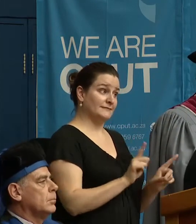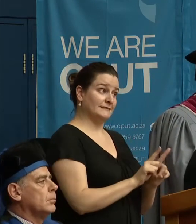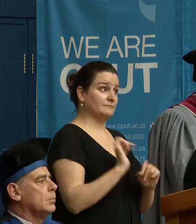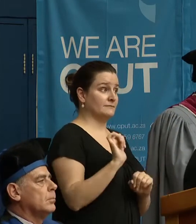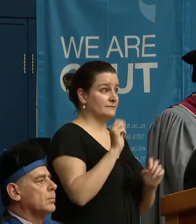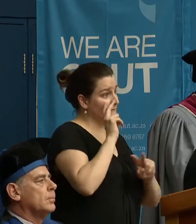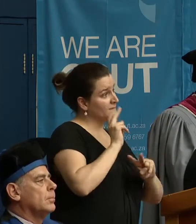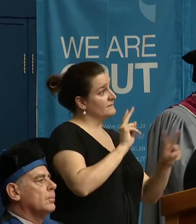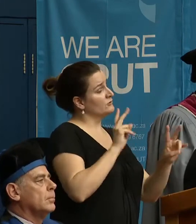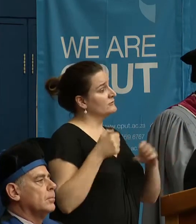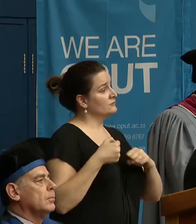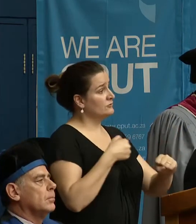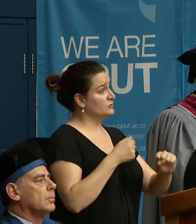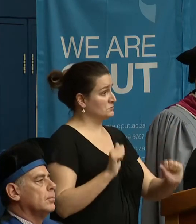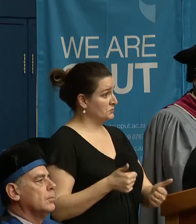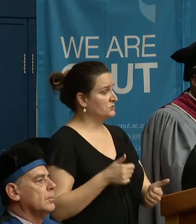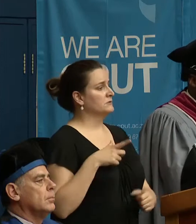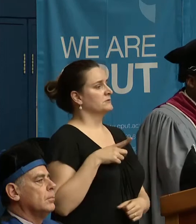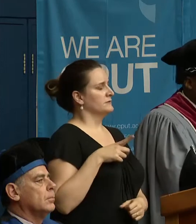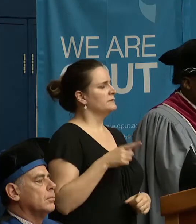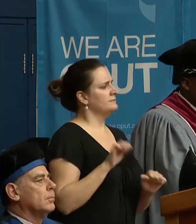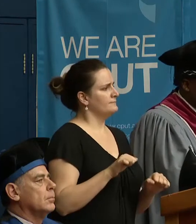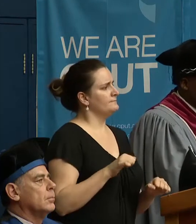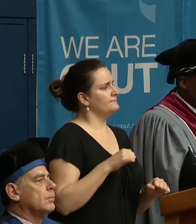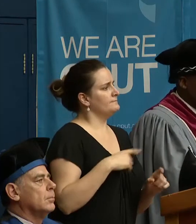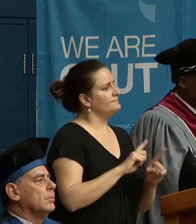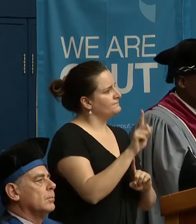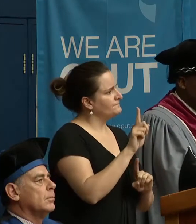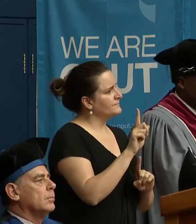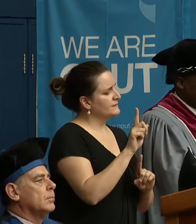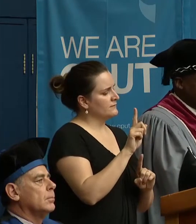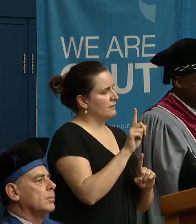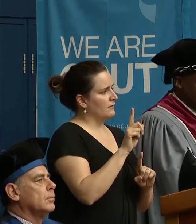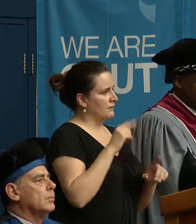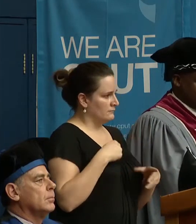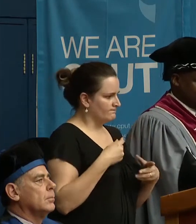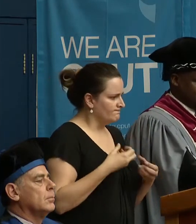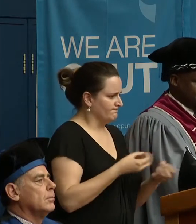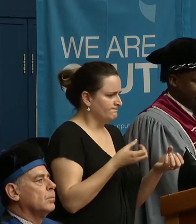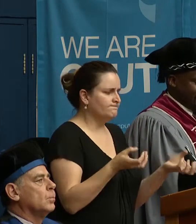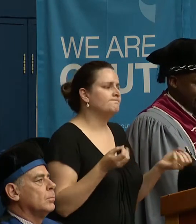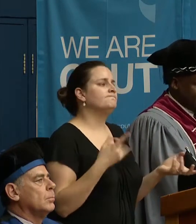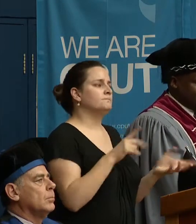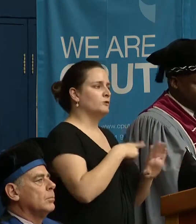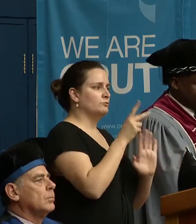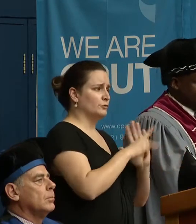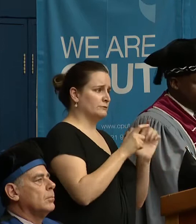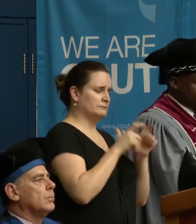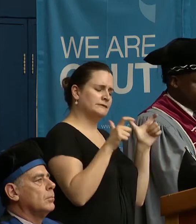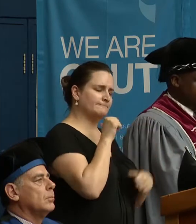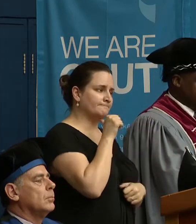and strategy, he has an excellent track record of successfully delivering large, complex projects cutting